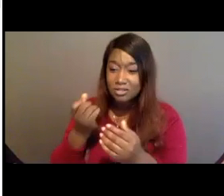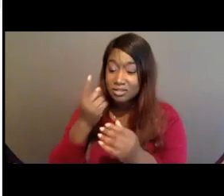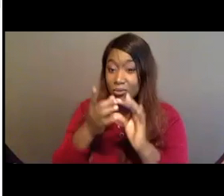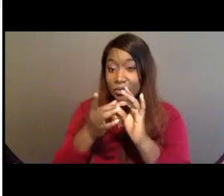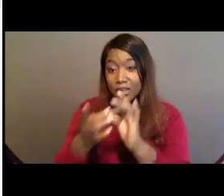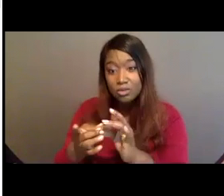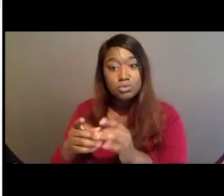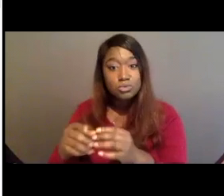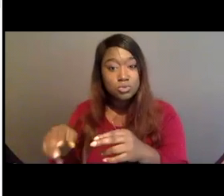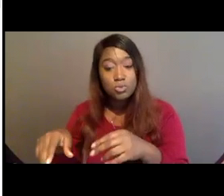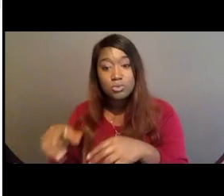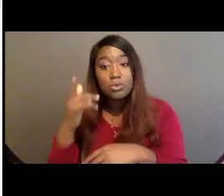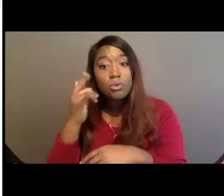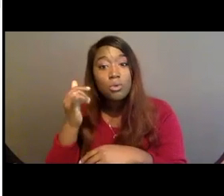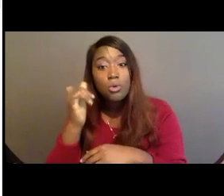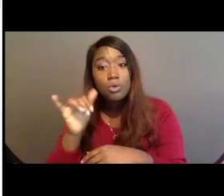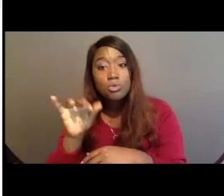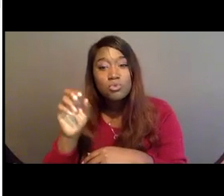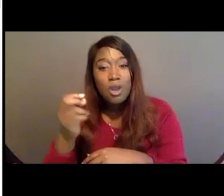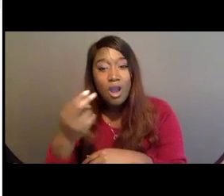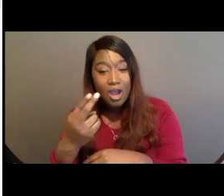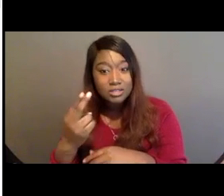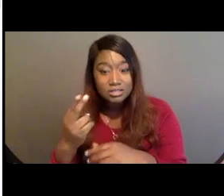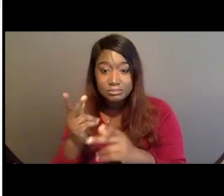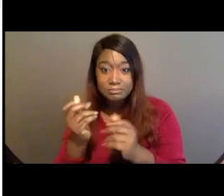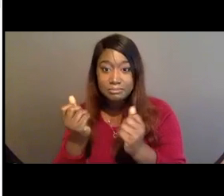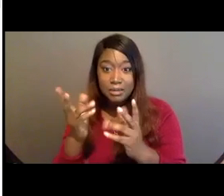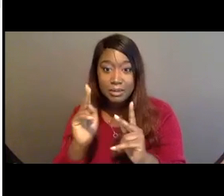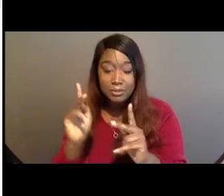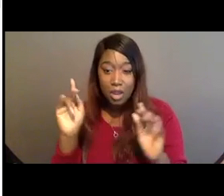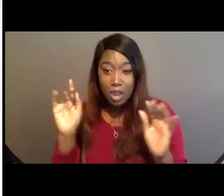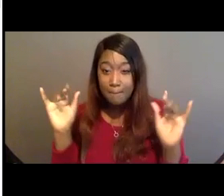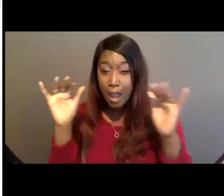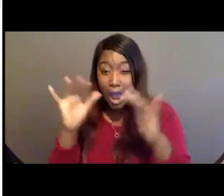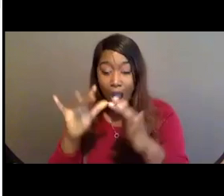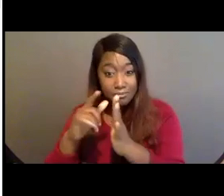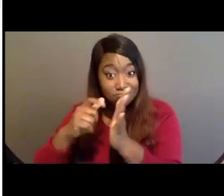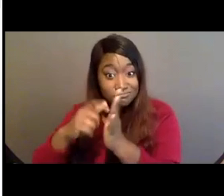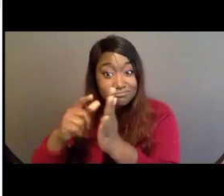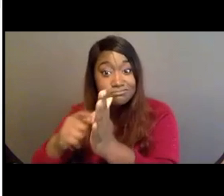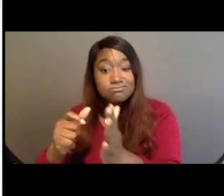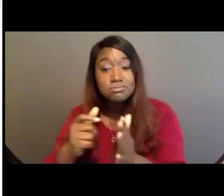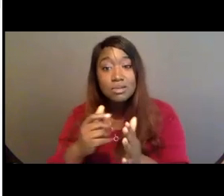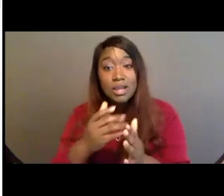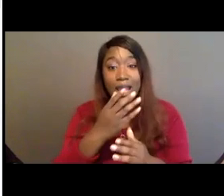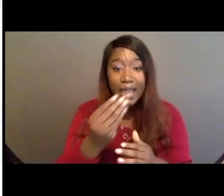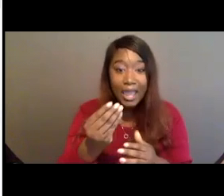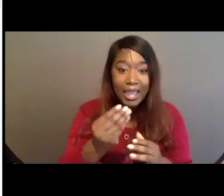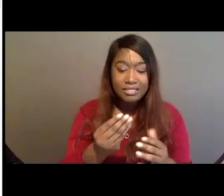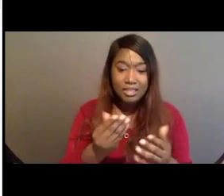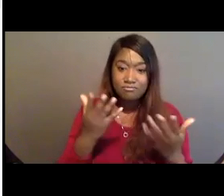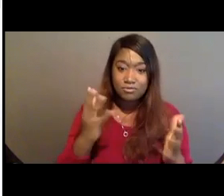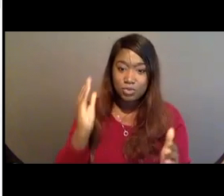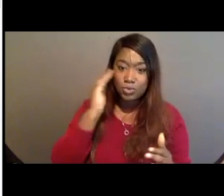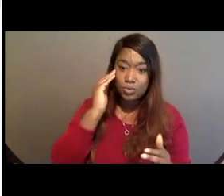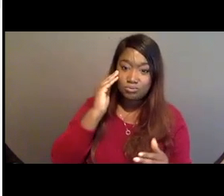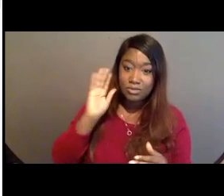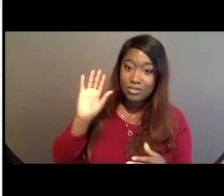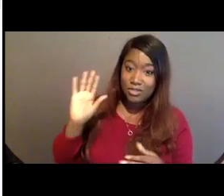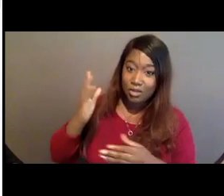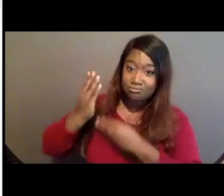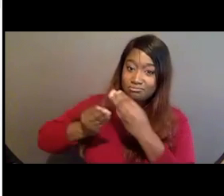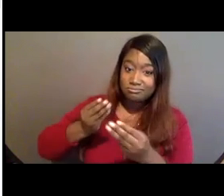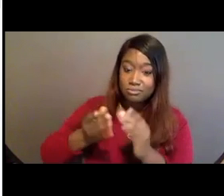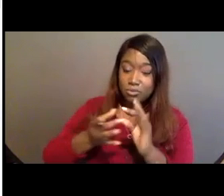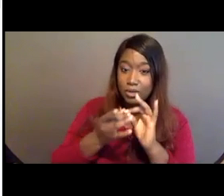brought with them the sensibilities and traditions of the medicine. So this is a photo from the permanent exhibit